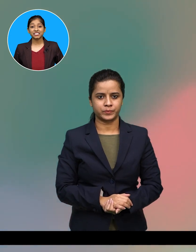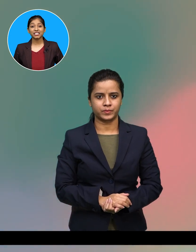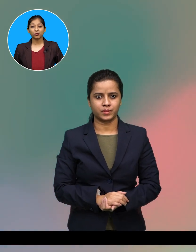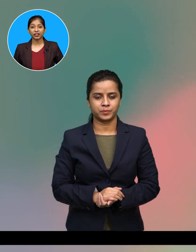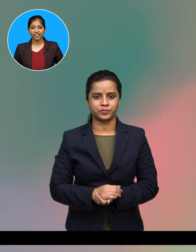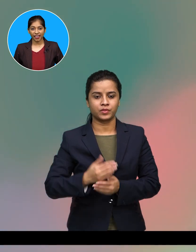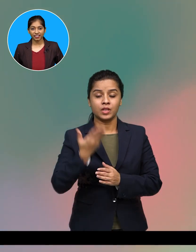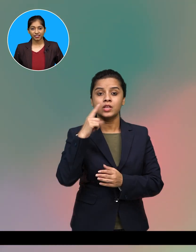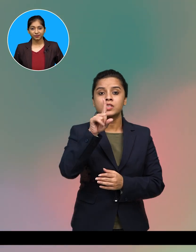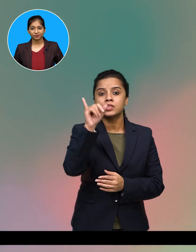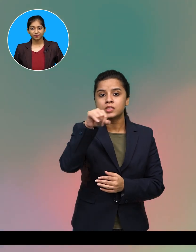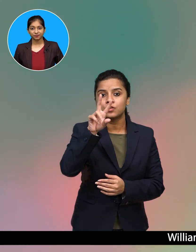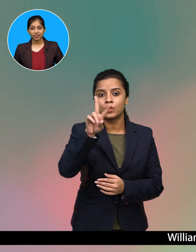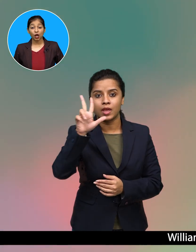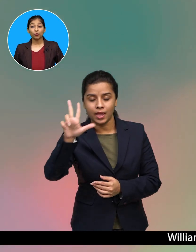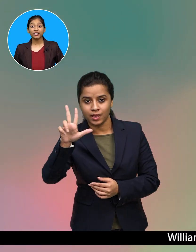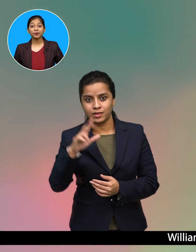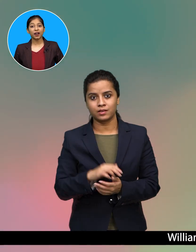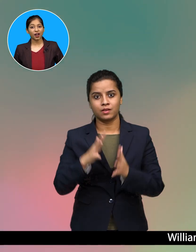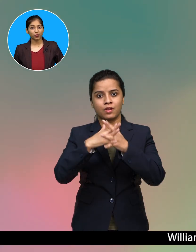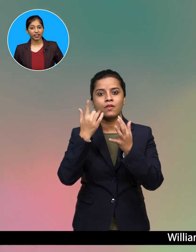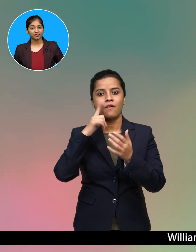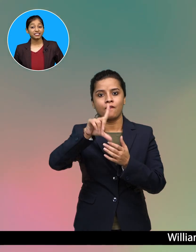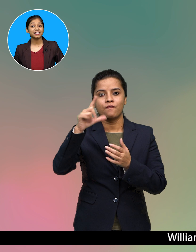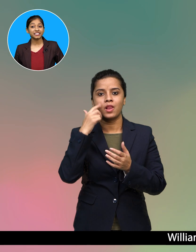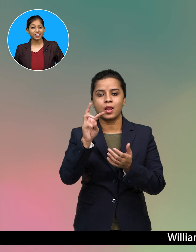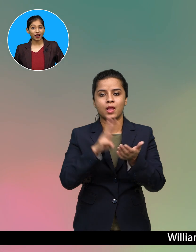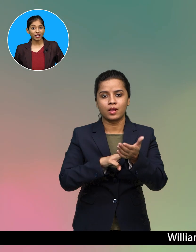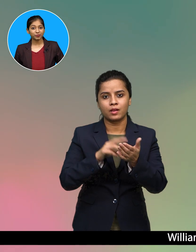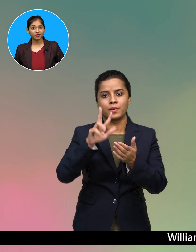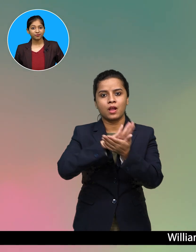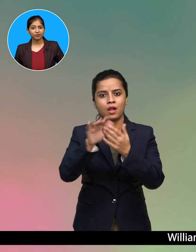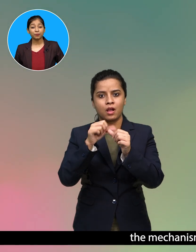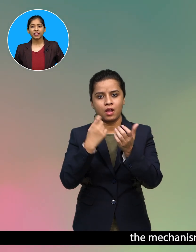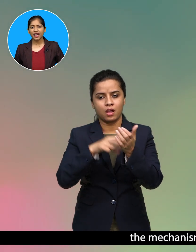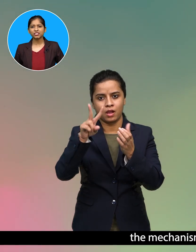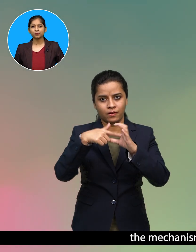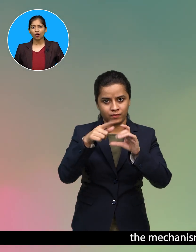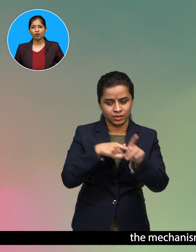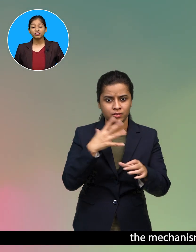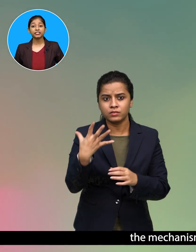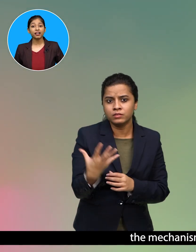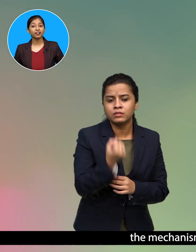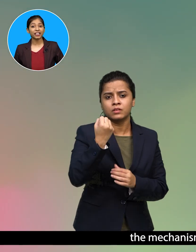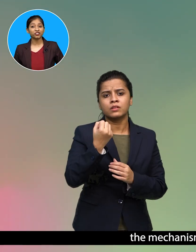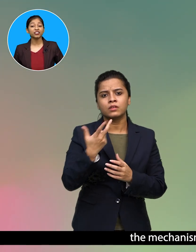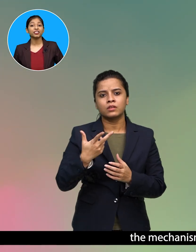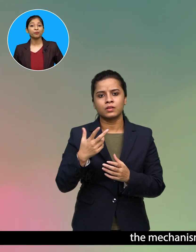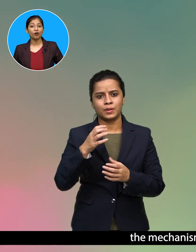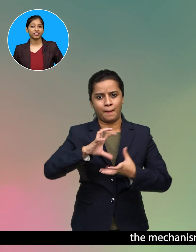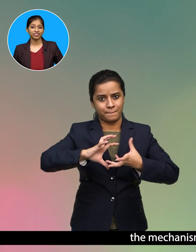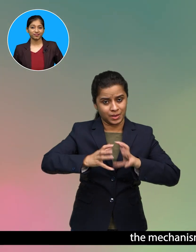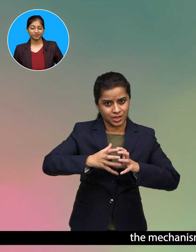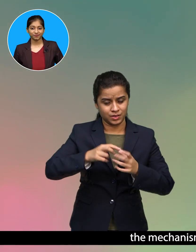In 1628, William Harvey described the mechanism of circulation in